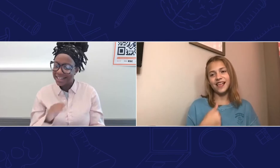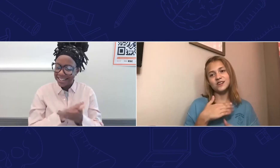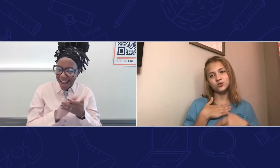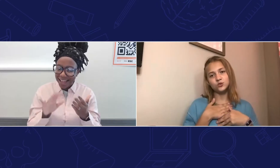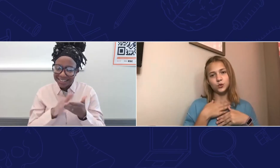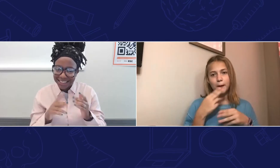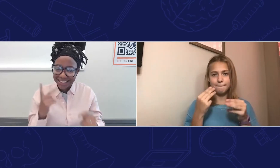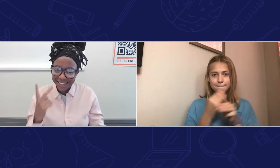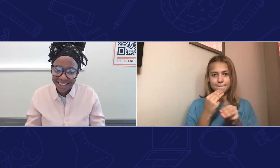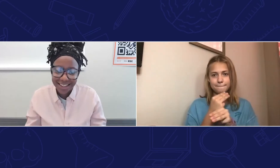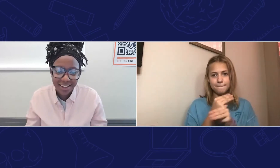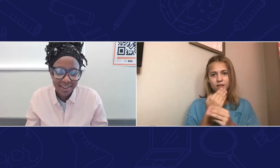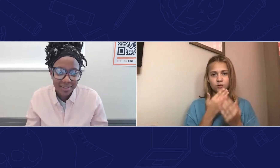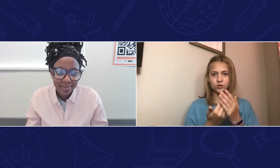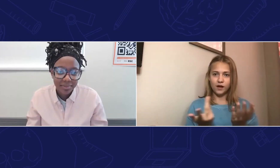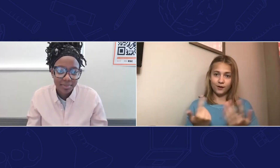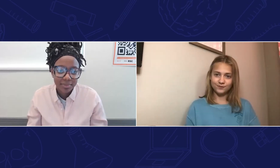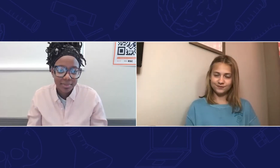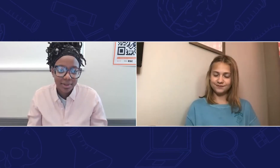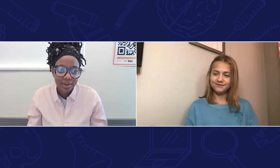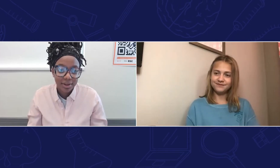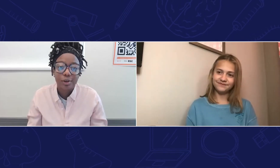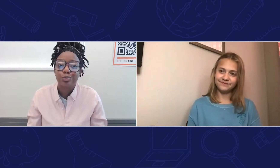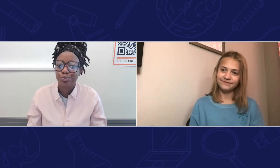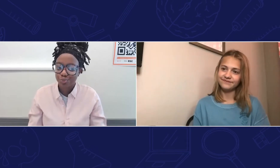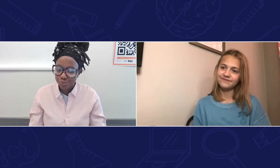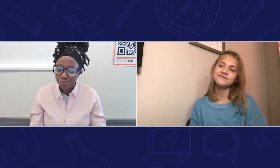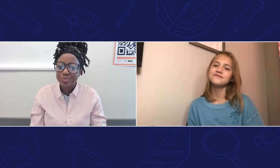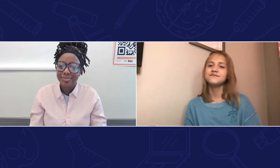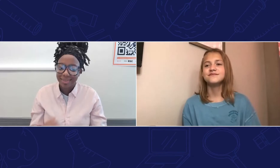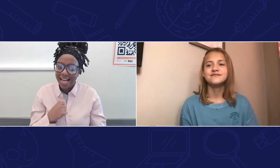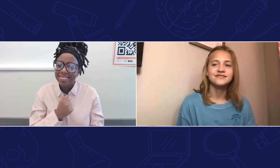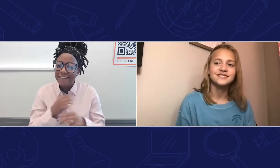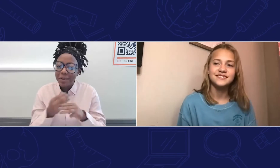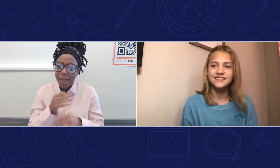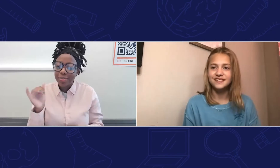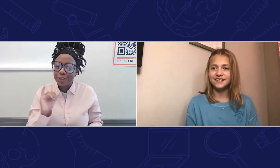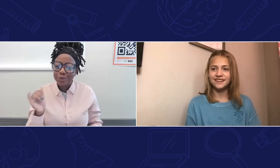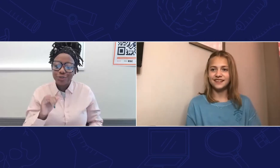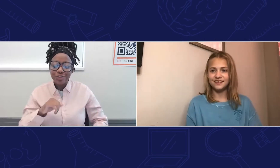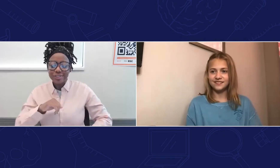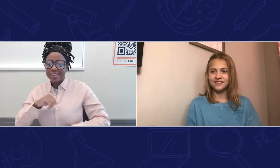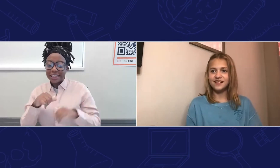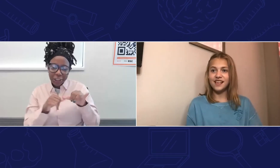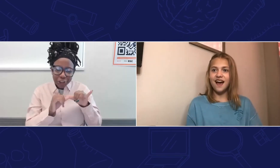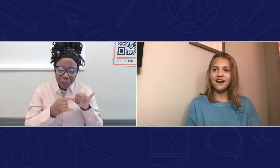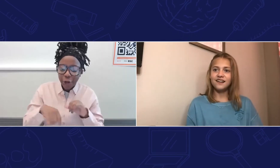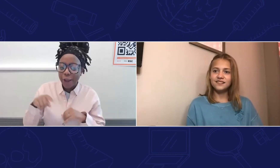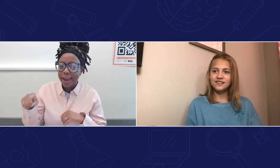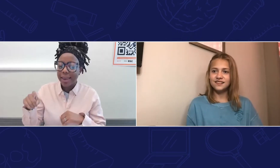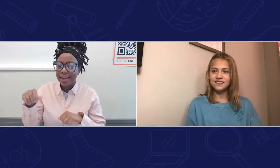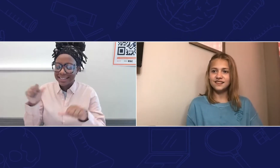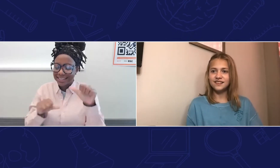That's nice to see. I enjoy math as well. I love math too. Between engineering